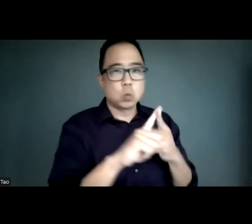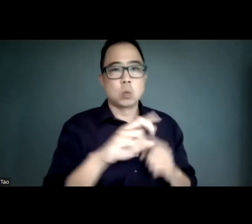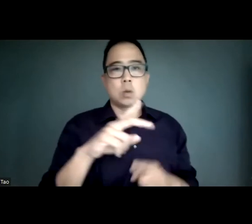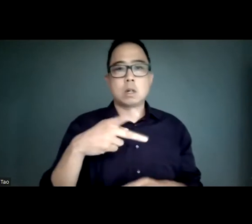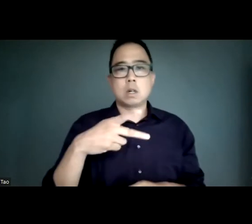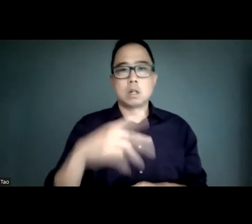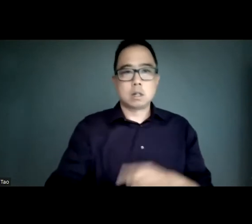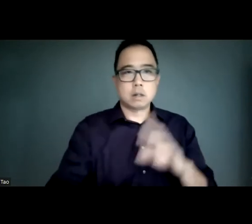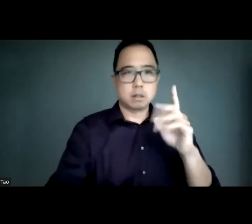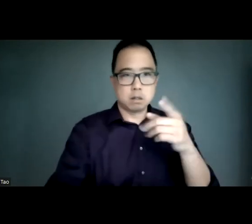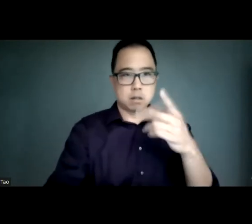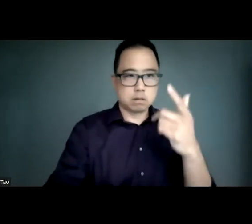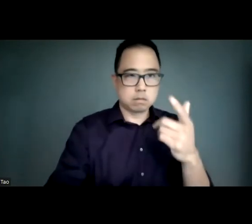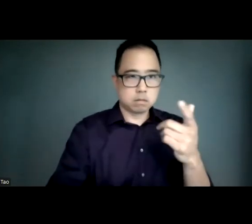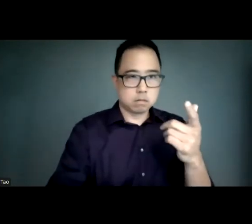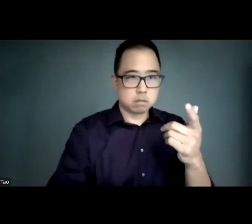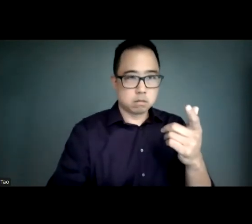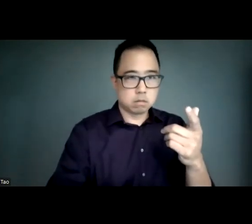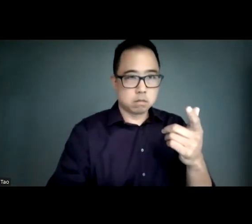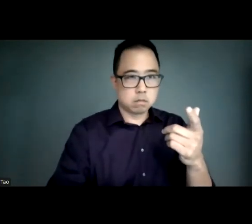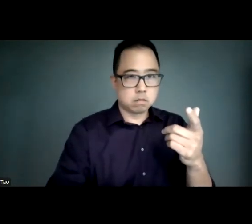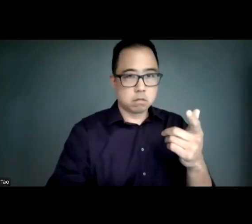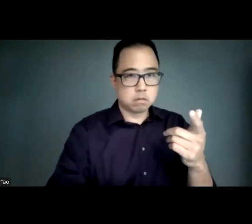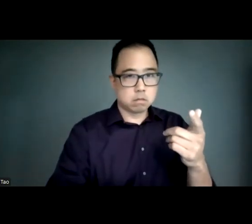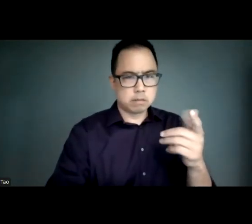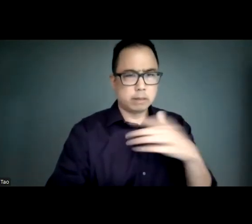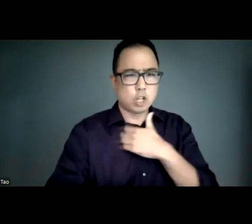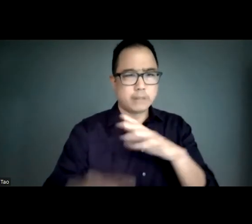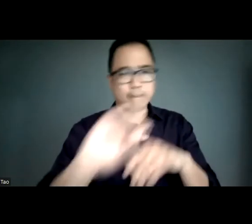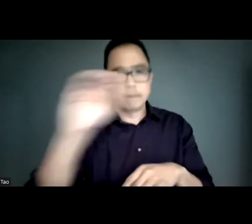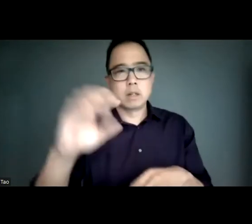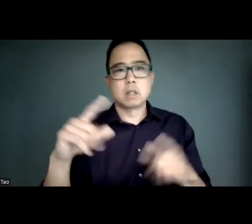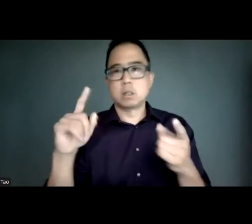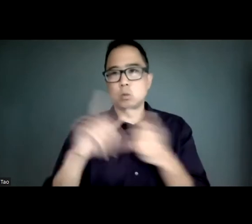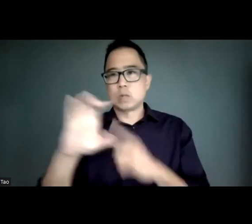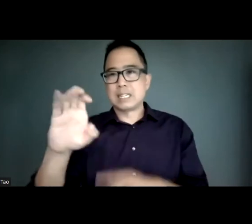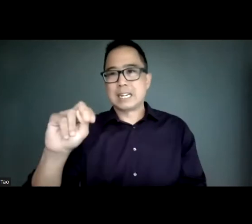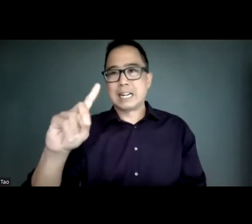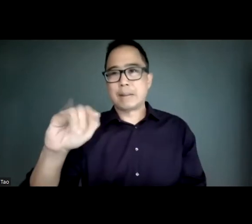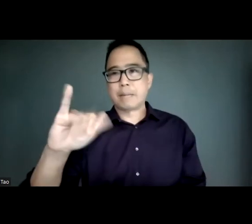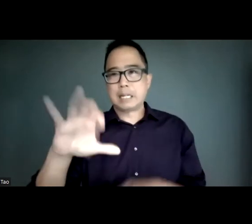So right now, when doctors, researchers are not focused on,